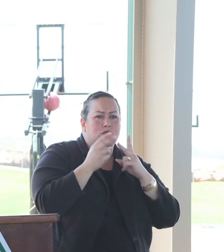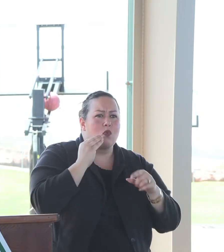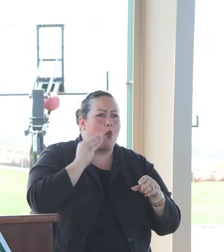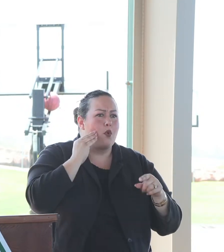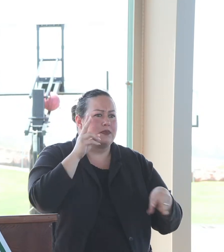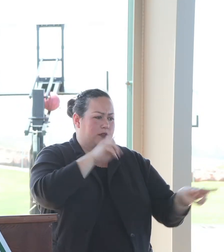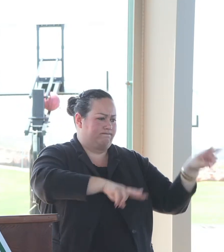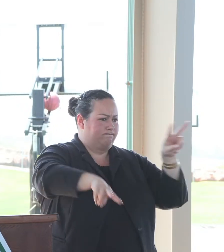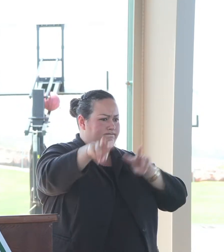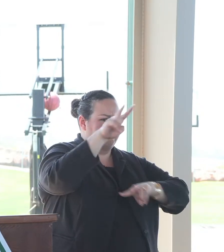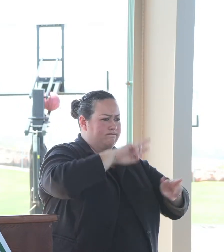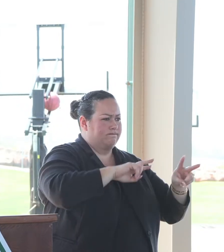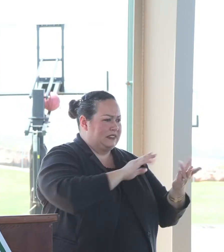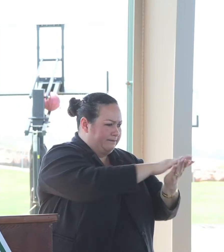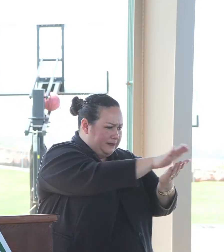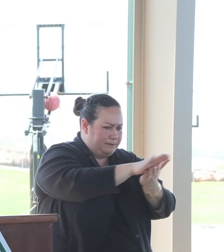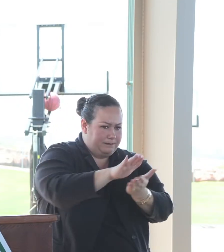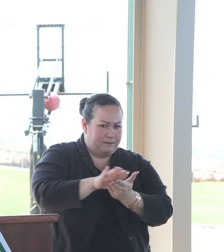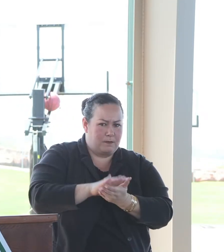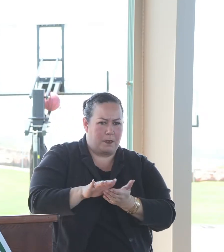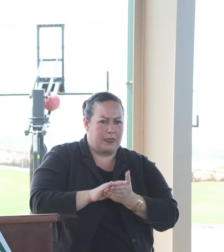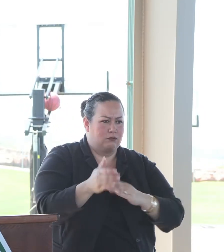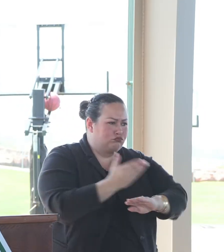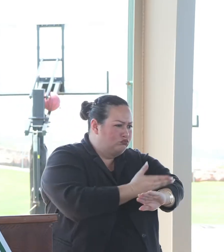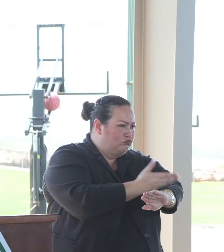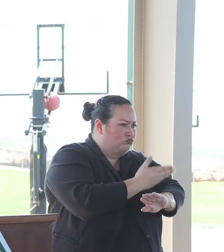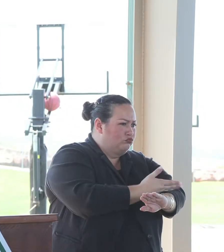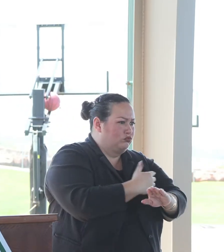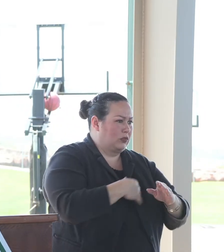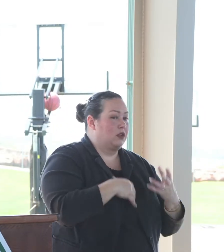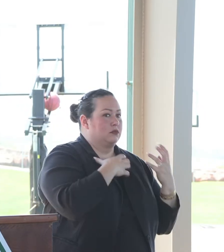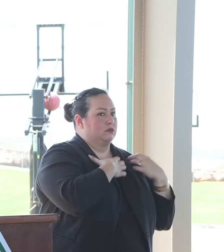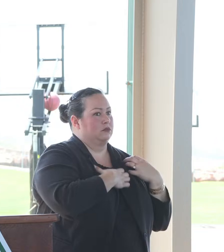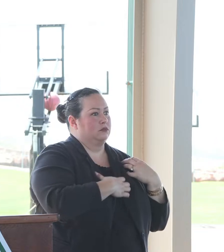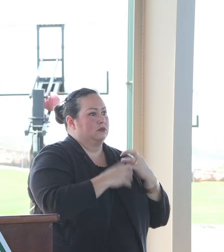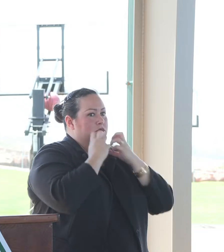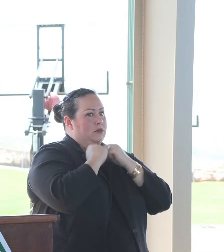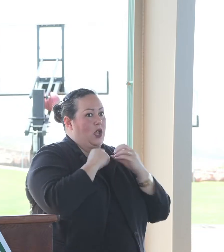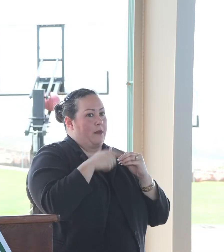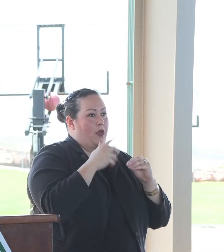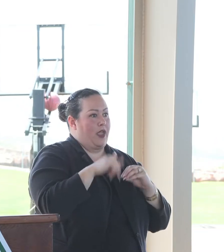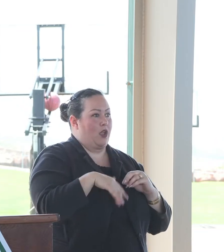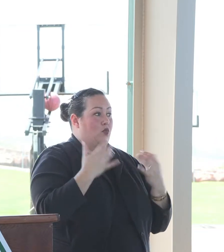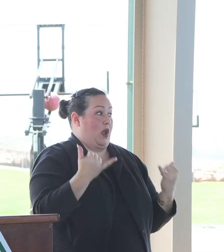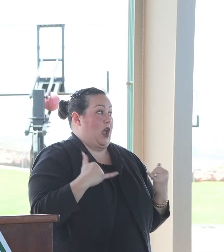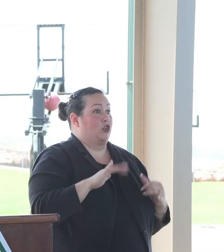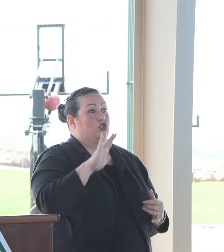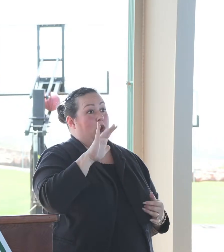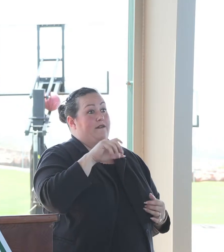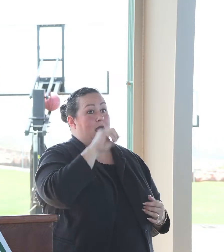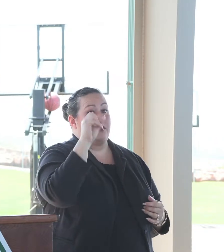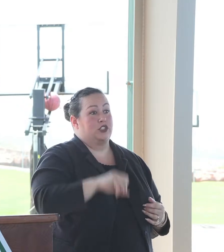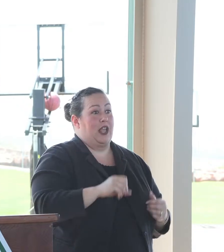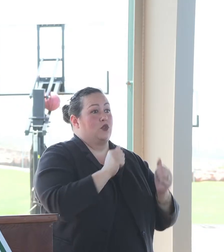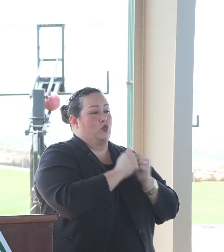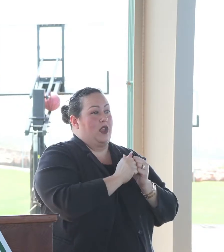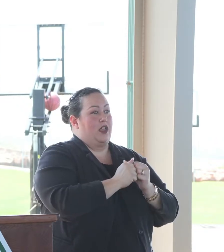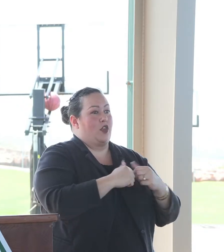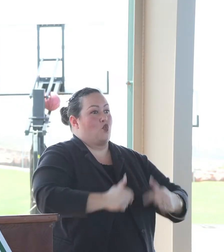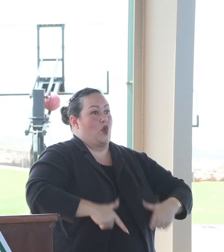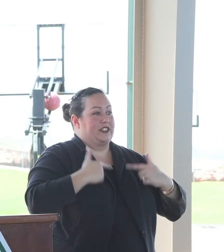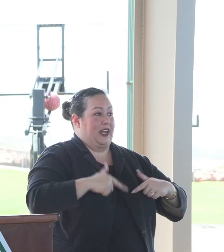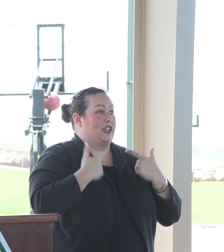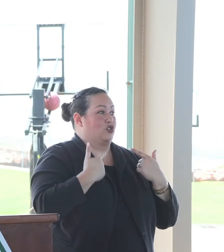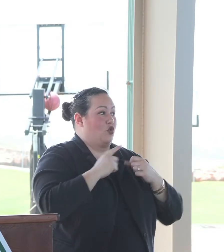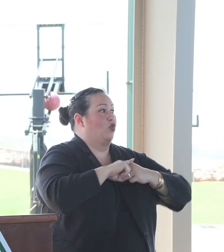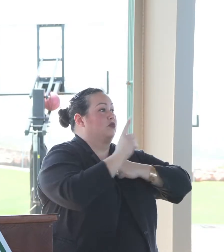mission, which I'm also passionate about. And I'm here to say that we are 25% done with residential debris removal.